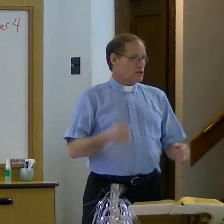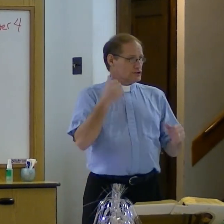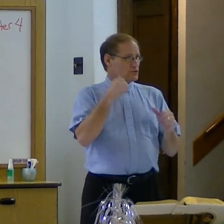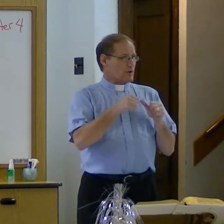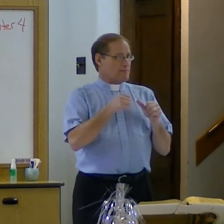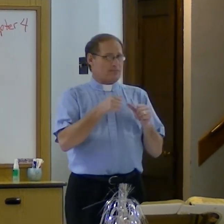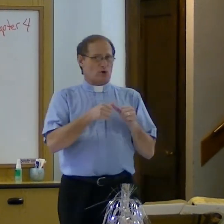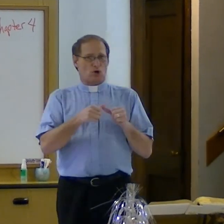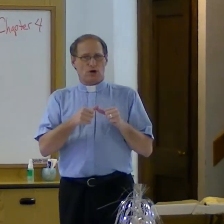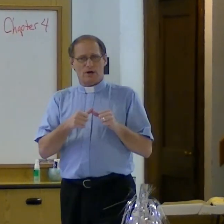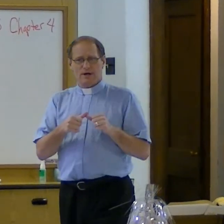you remember